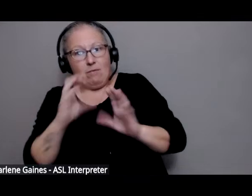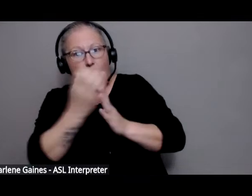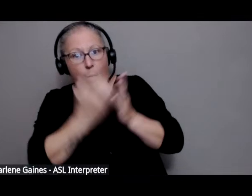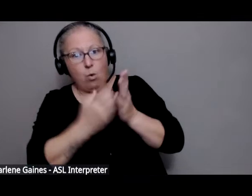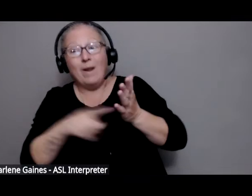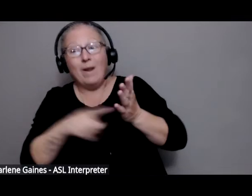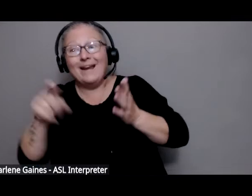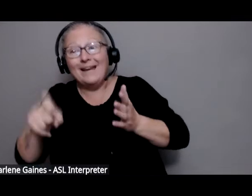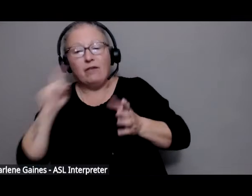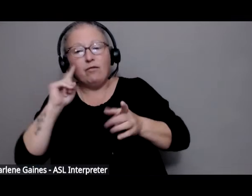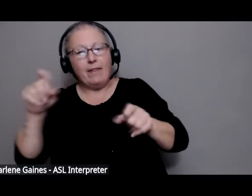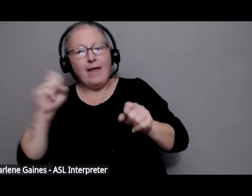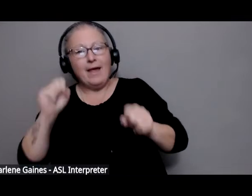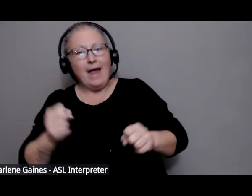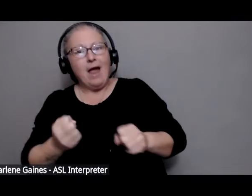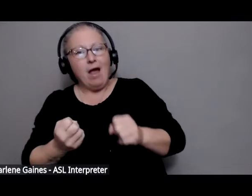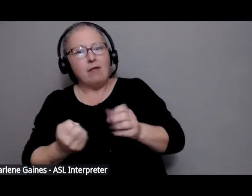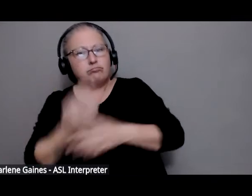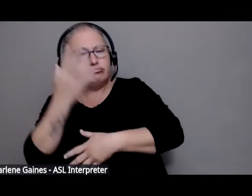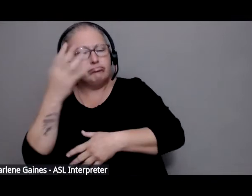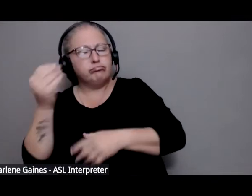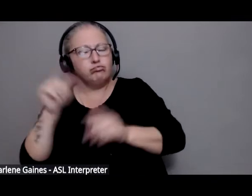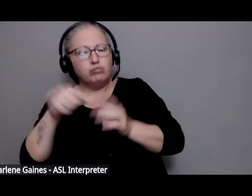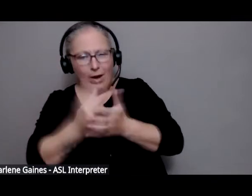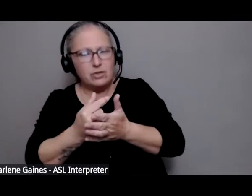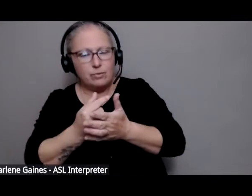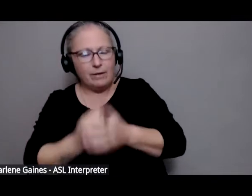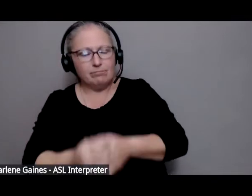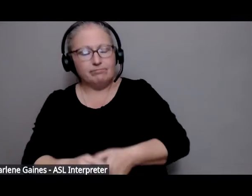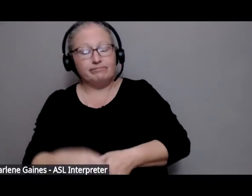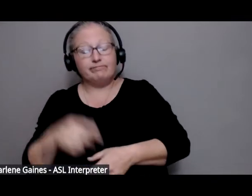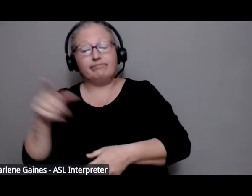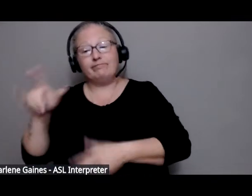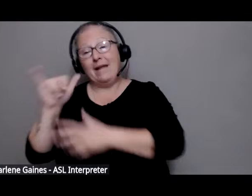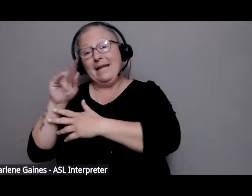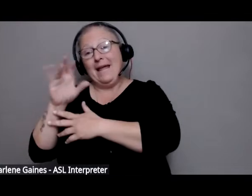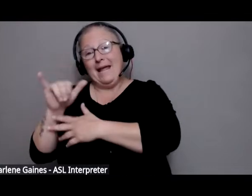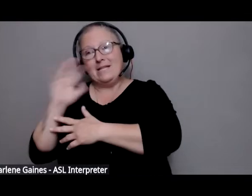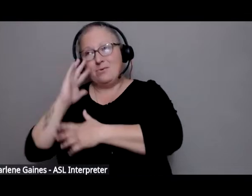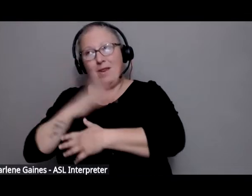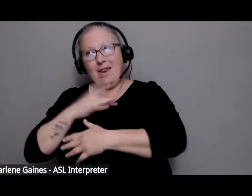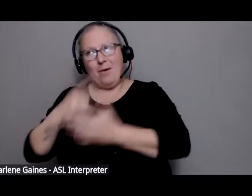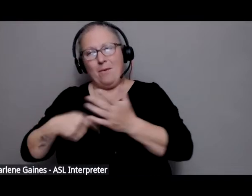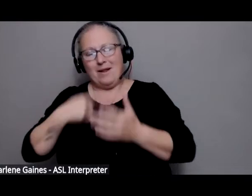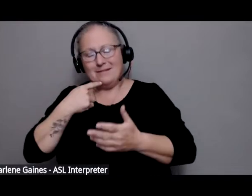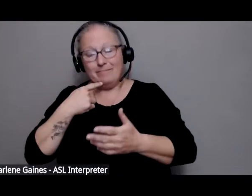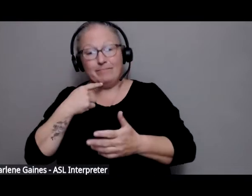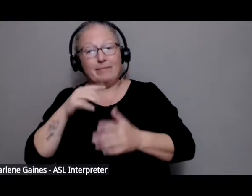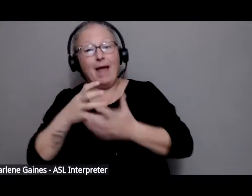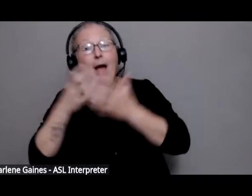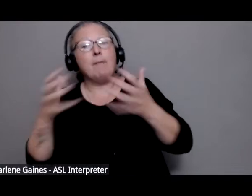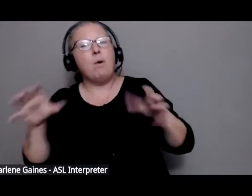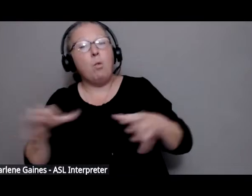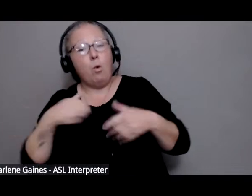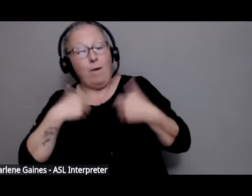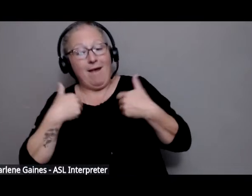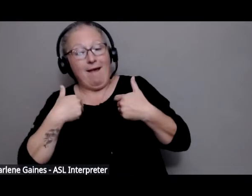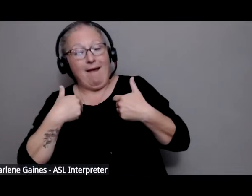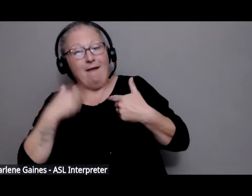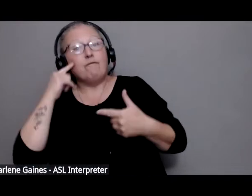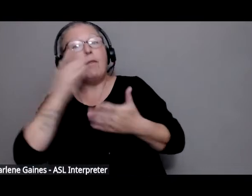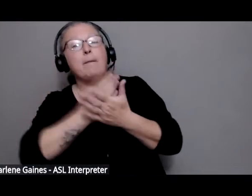graduate. And lastly, and Yancy, you'll like that I said this, the amount of work that we have in front of us,